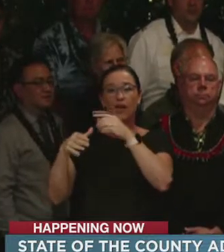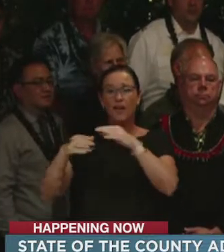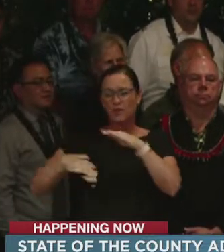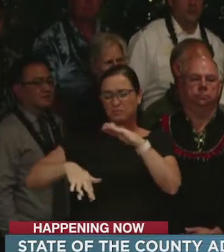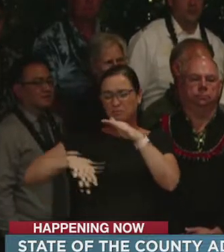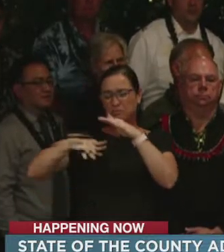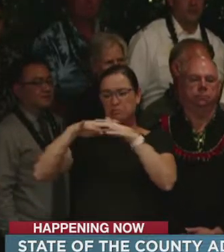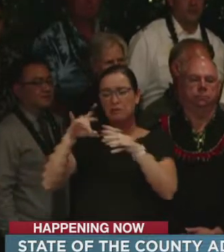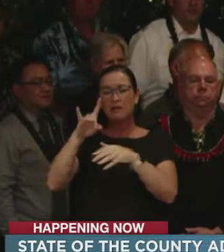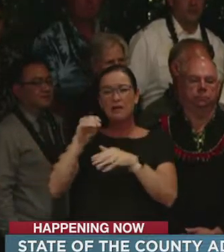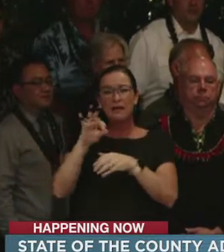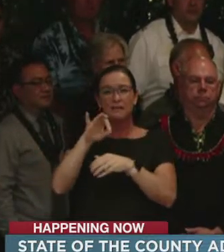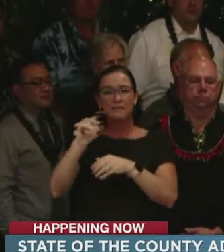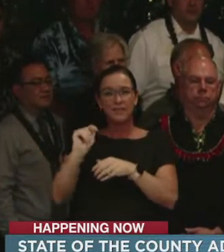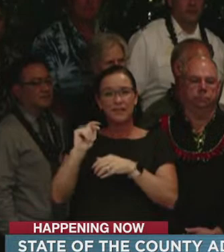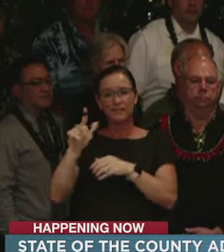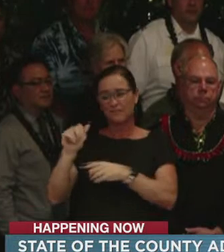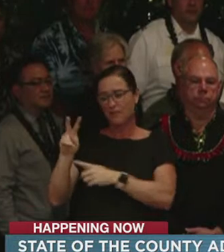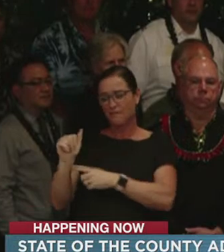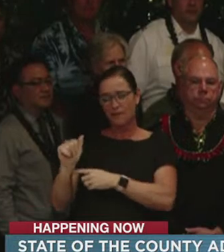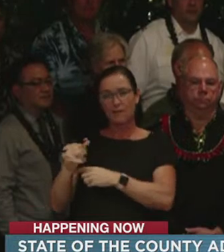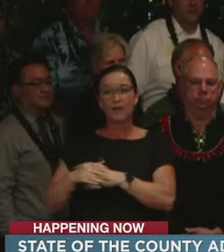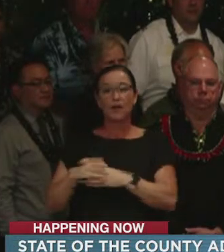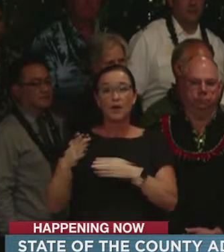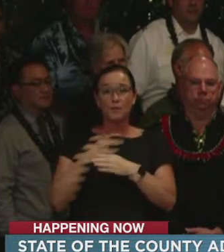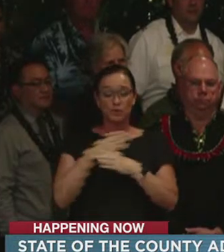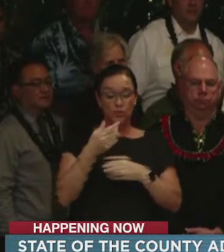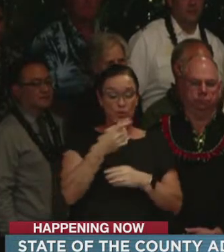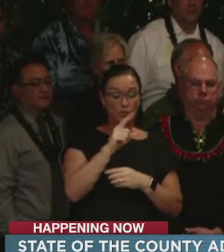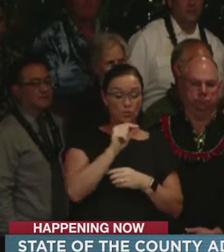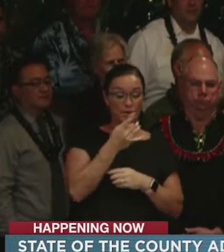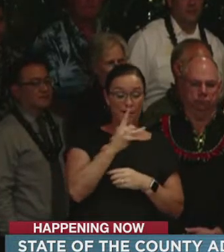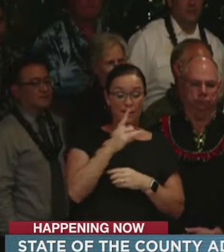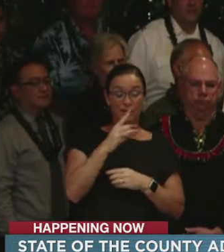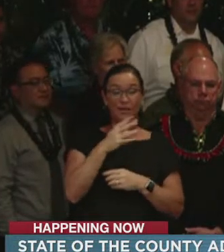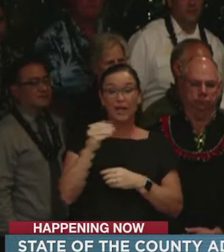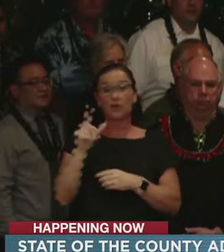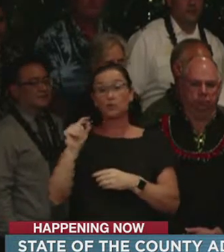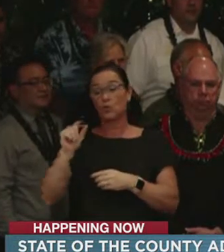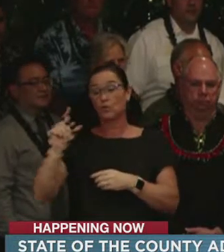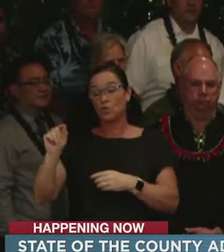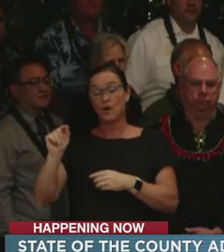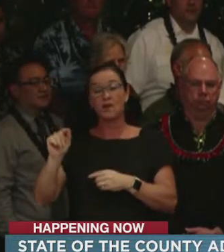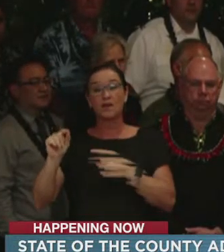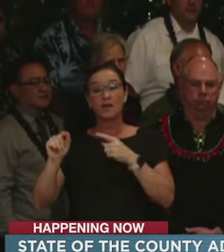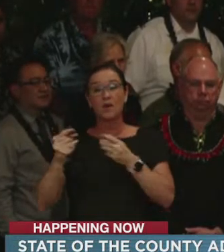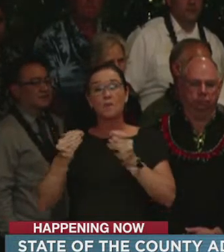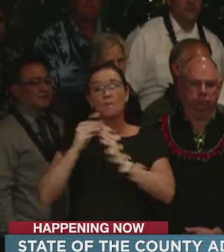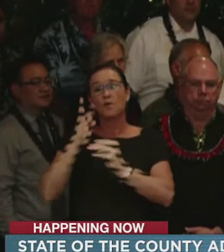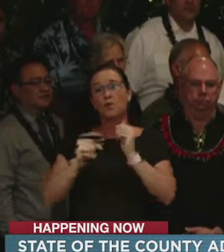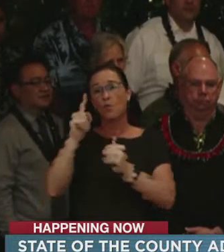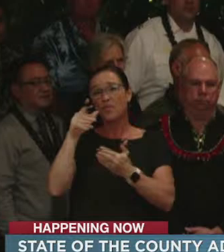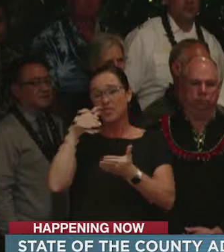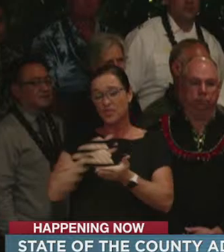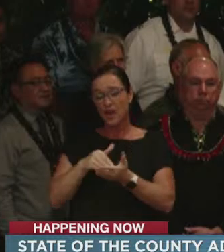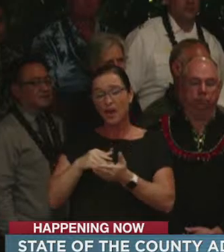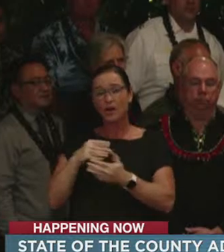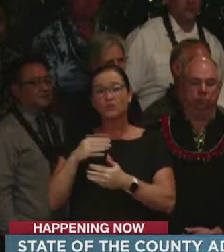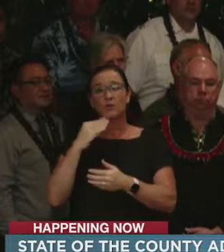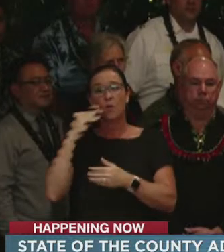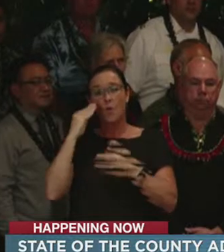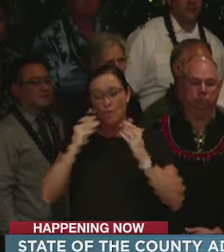lava. Between 2018 and 2020, over 1,000 residents were left awaiting